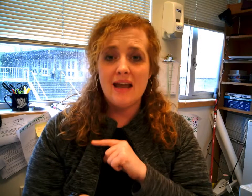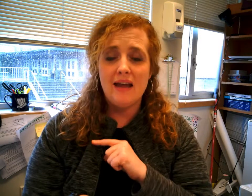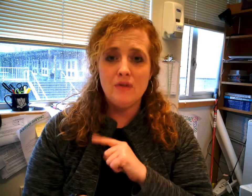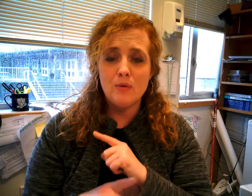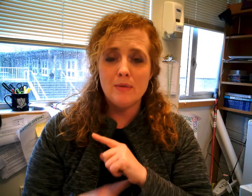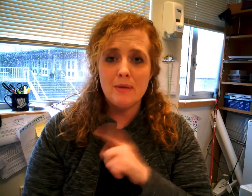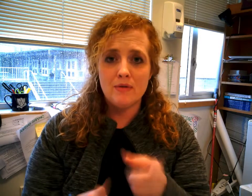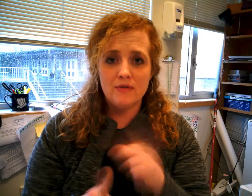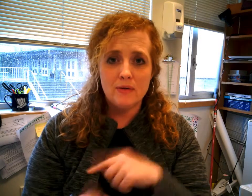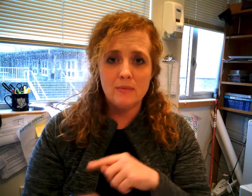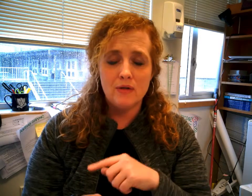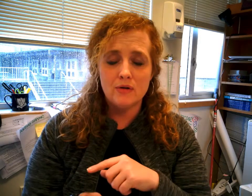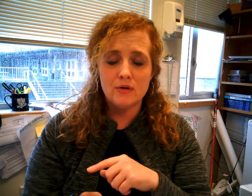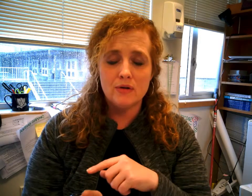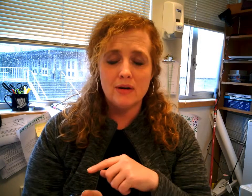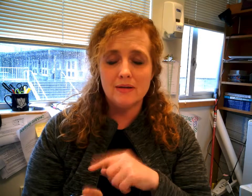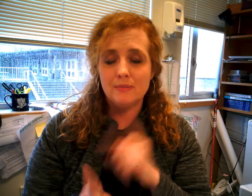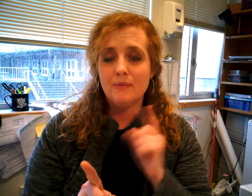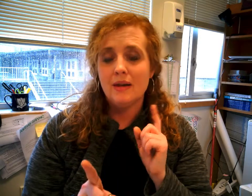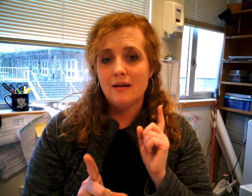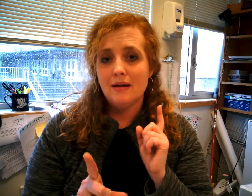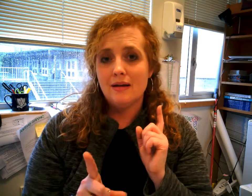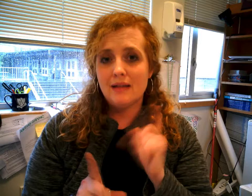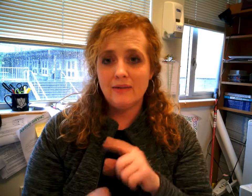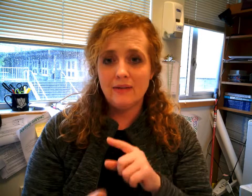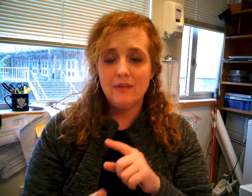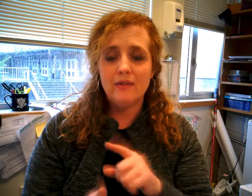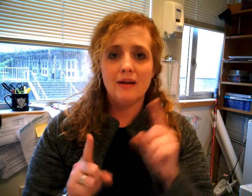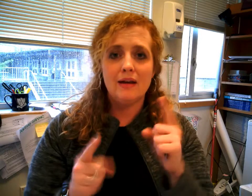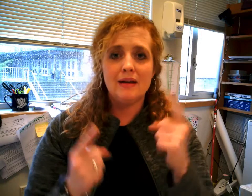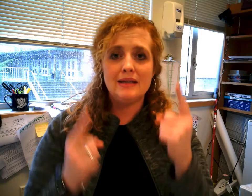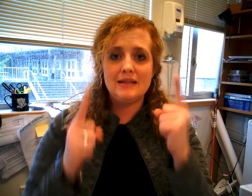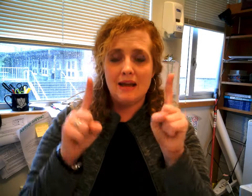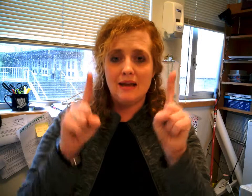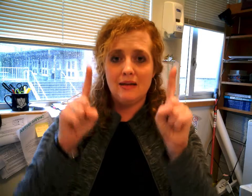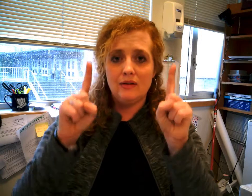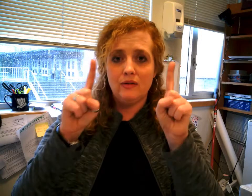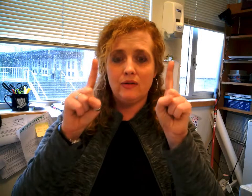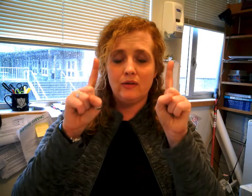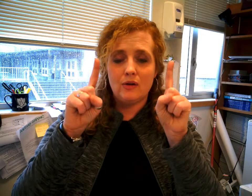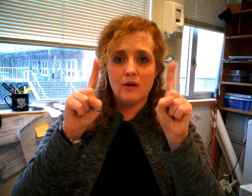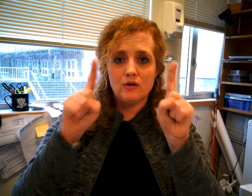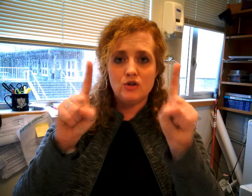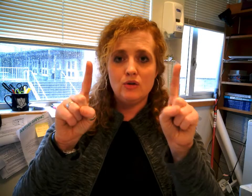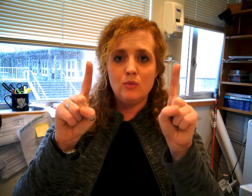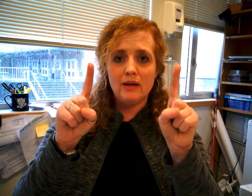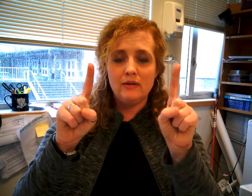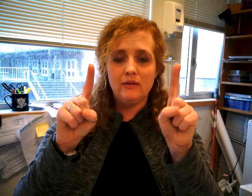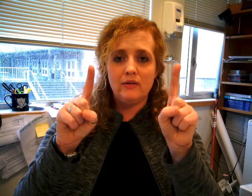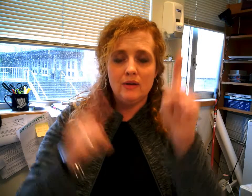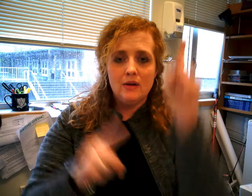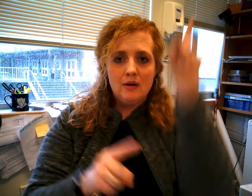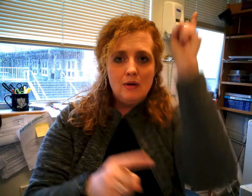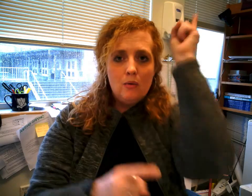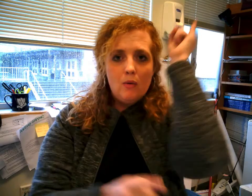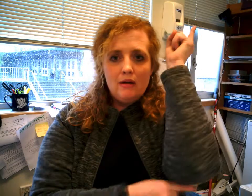if you remember from other classes, day is two ones, one on